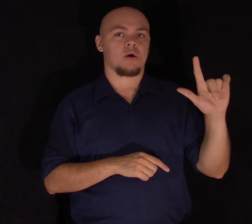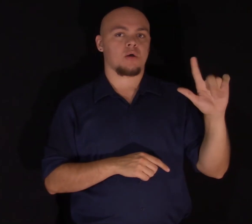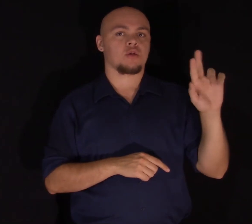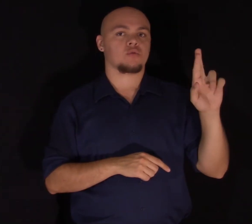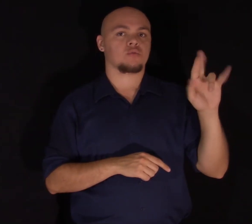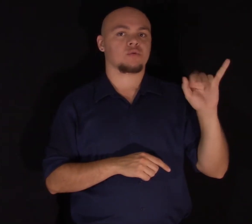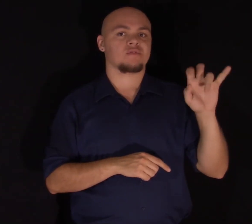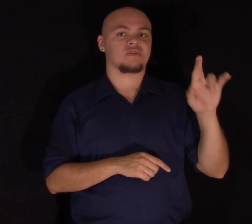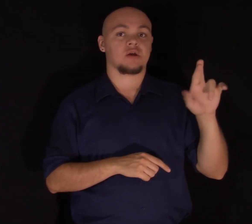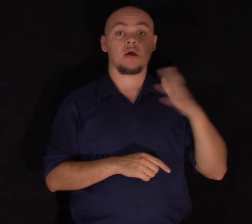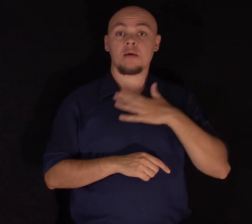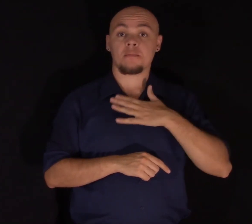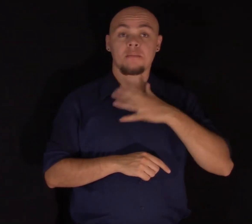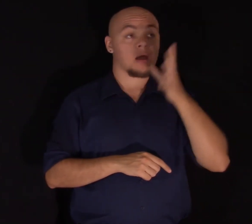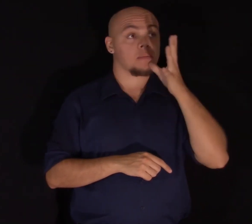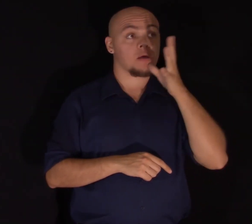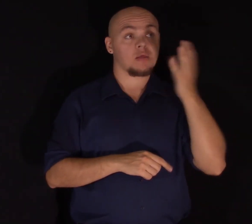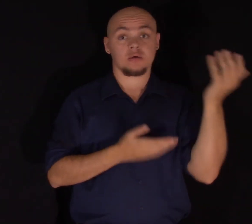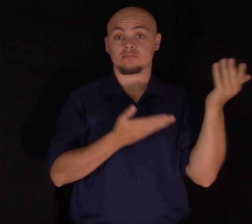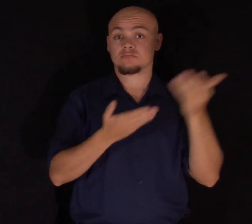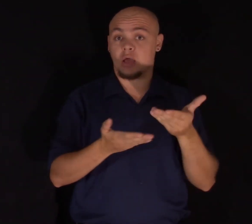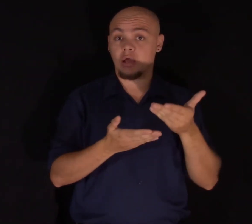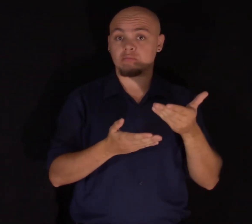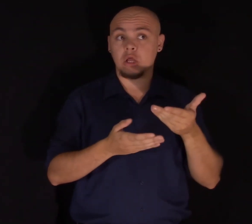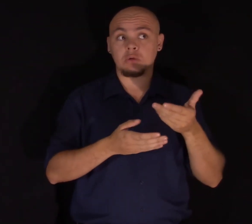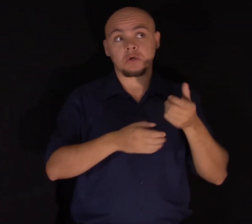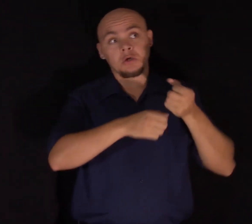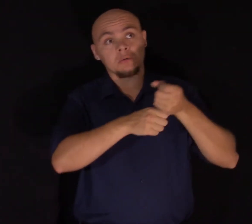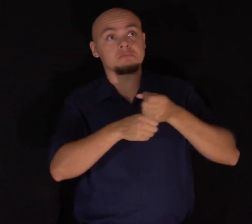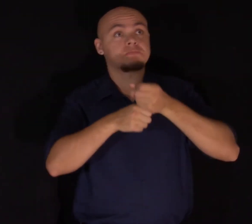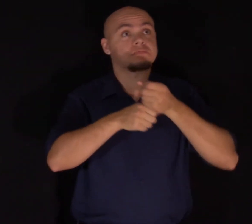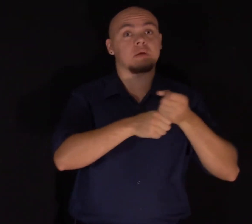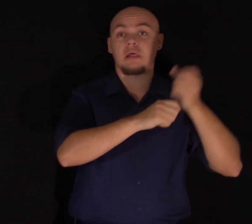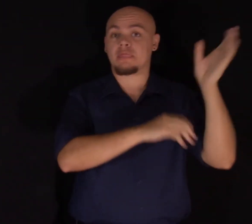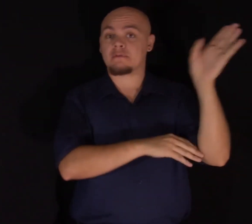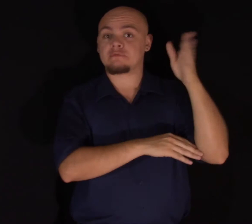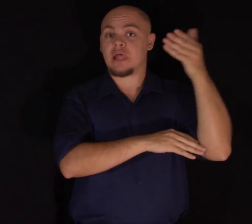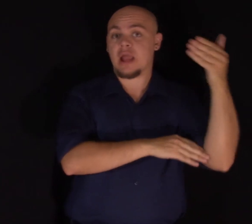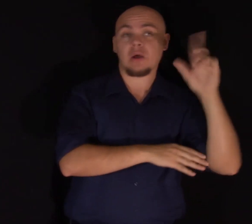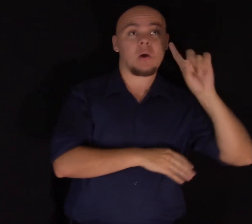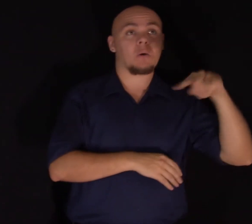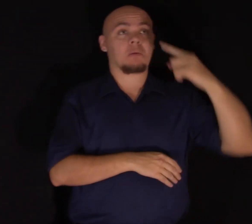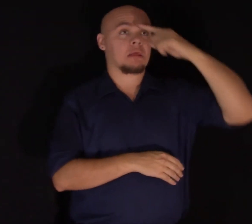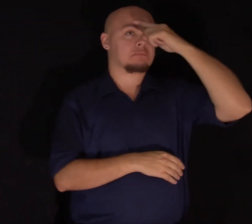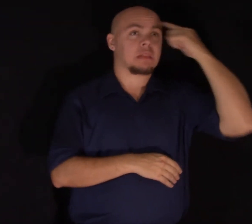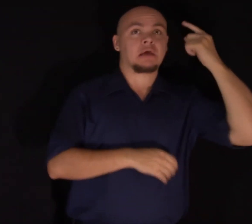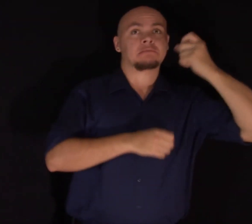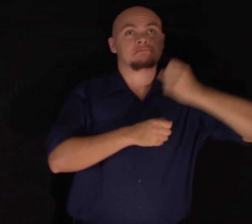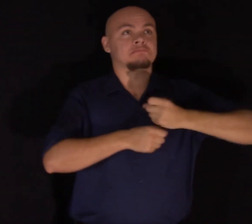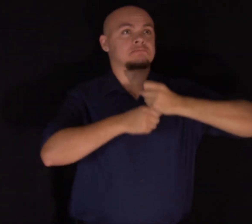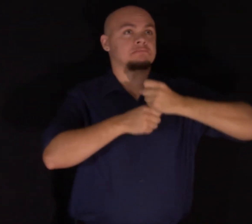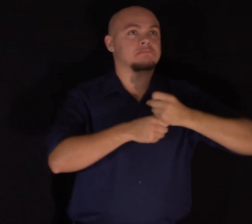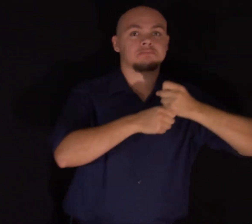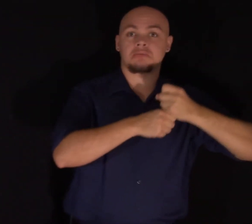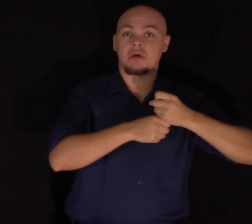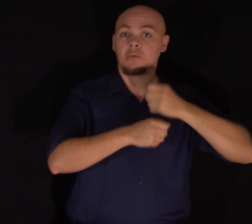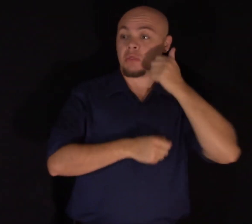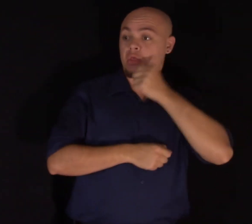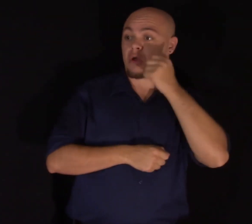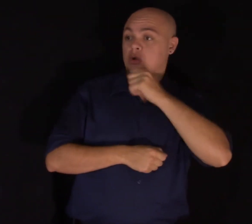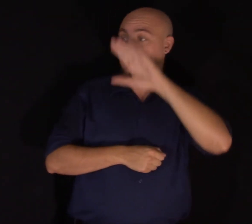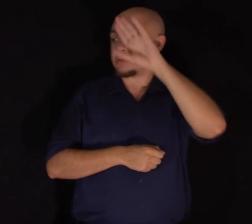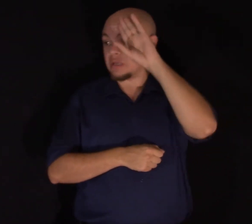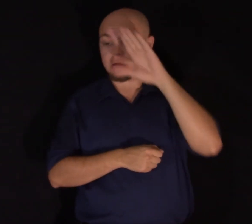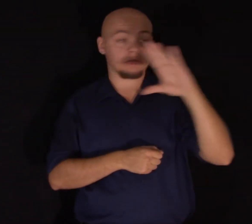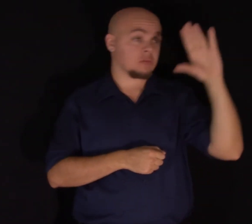let me carry the American flag. And as I was marching as the only black scout in this parade, along with the Girl Scouts, Boy Scouts,